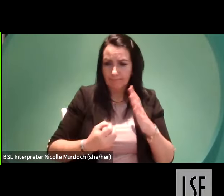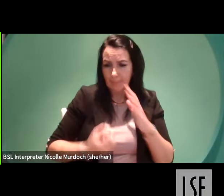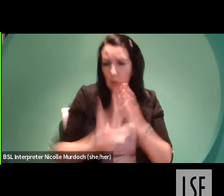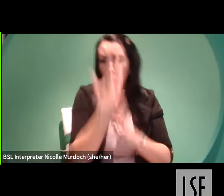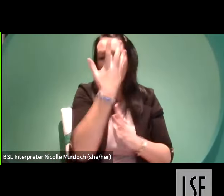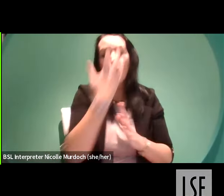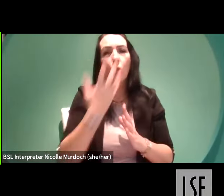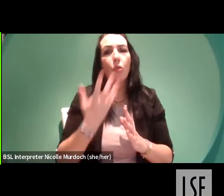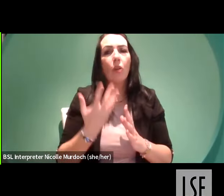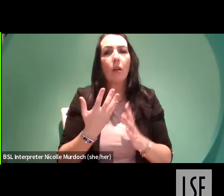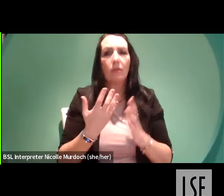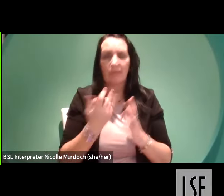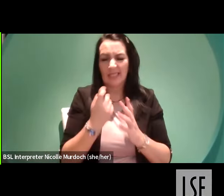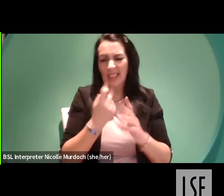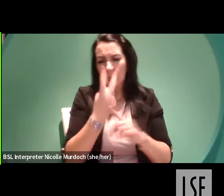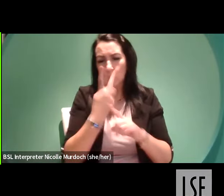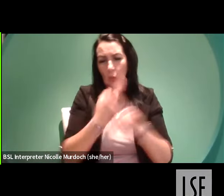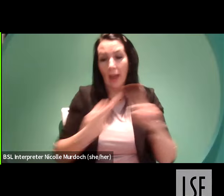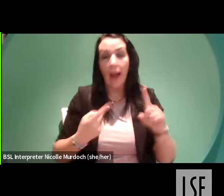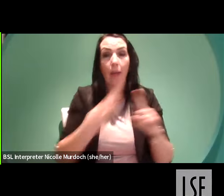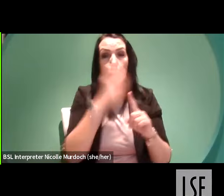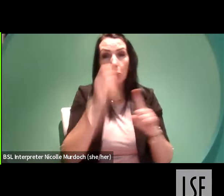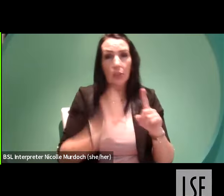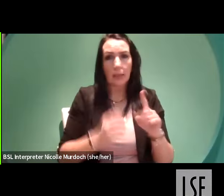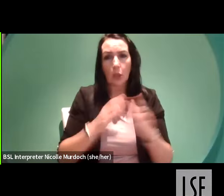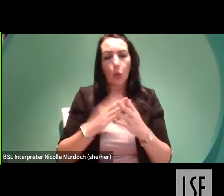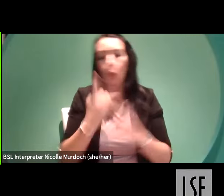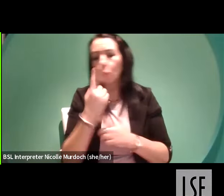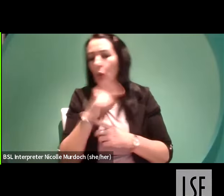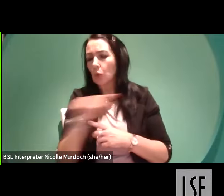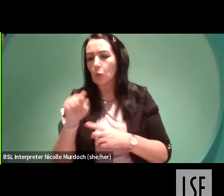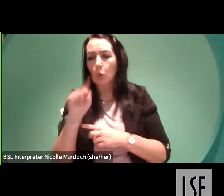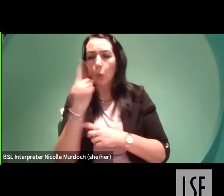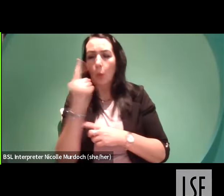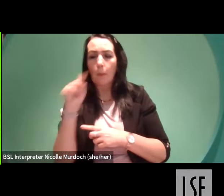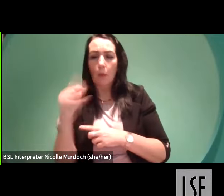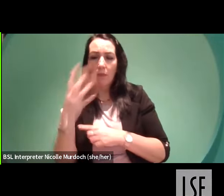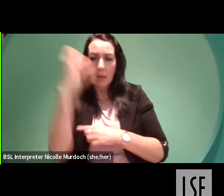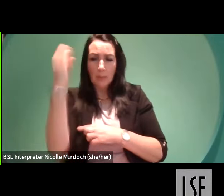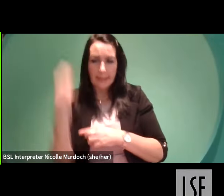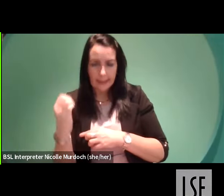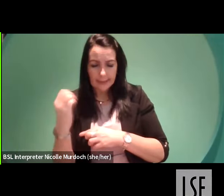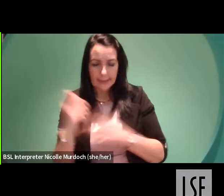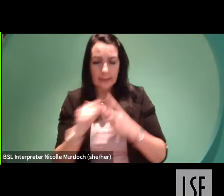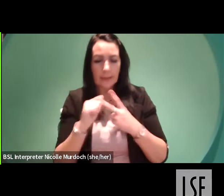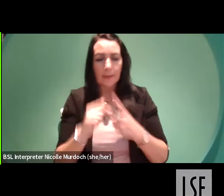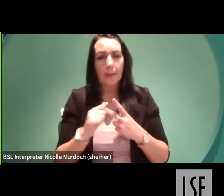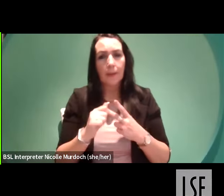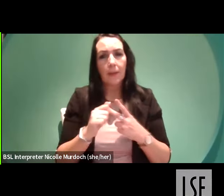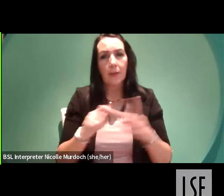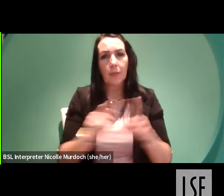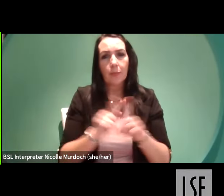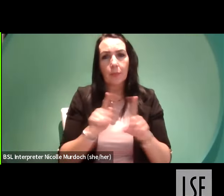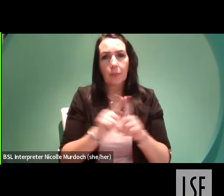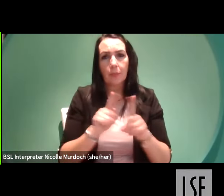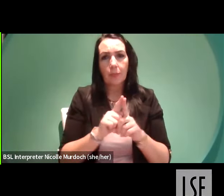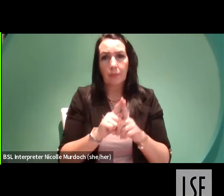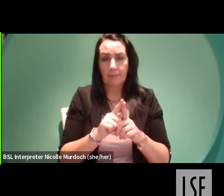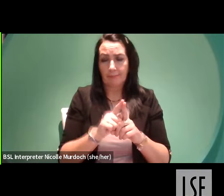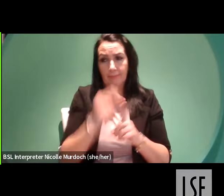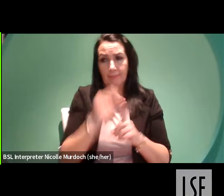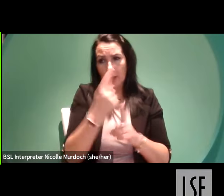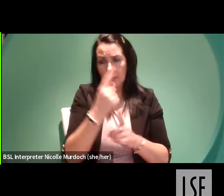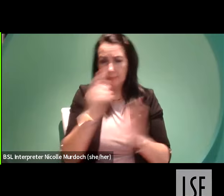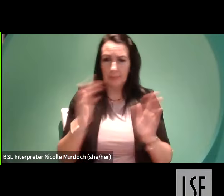to 2.5%, not 1 to 1.5%. And second, the ill-fated mini budget showed